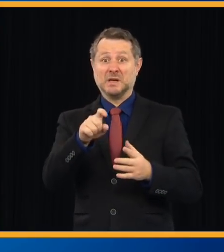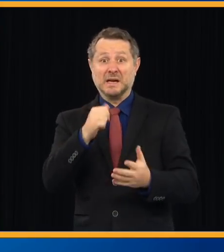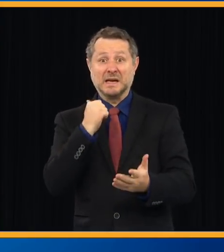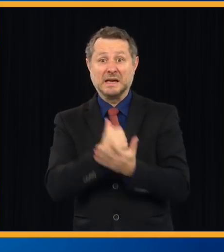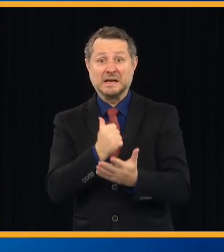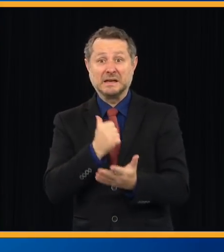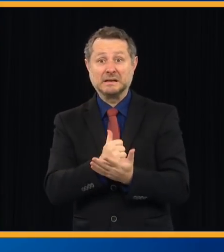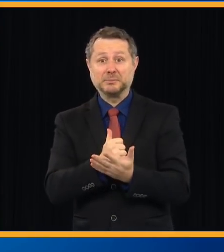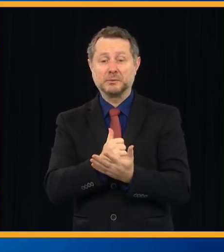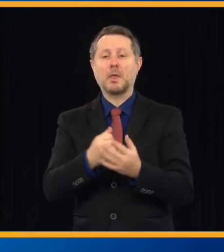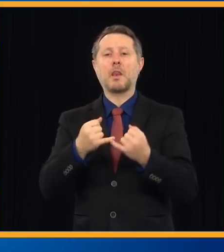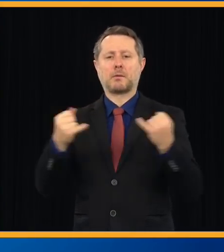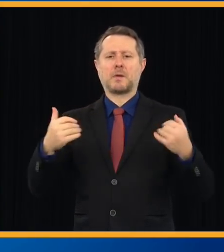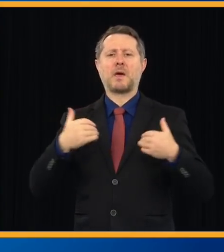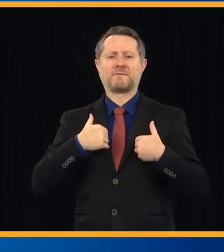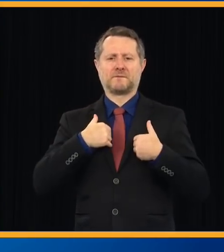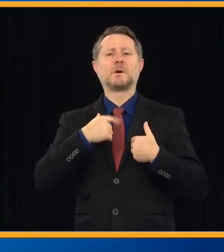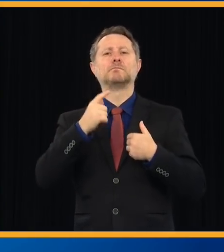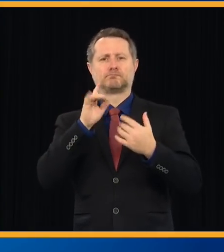violence helpline,